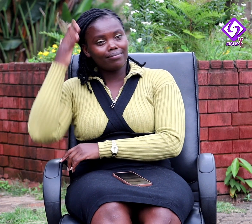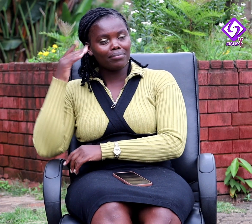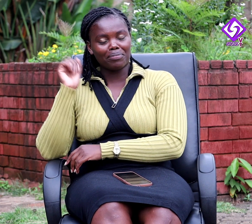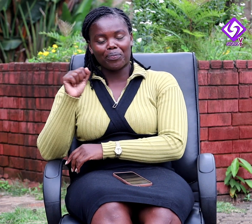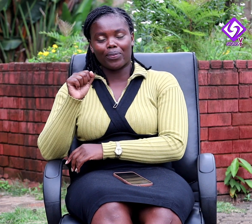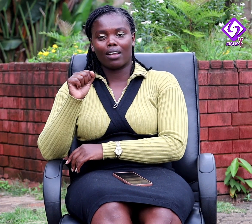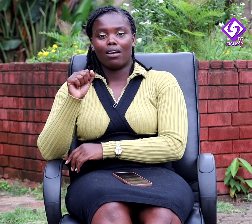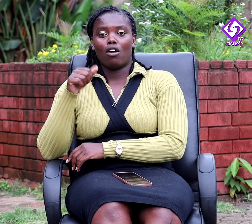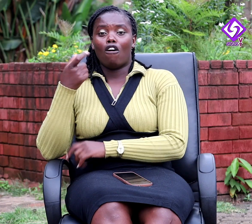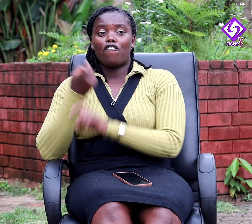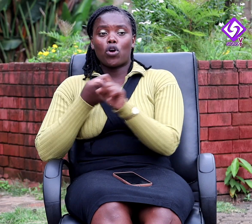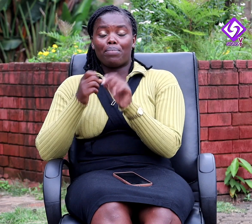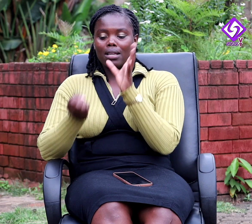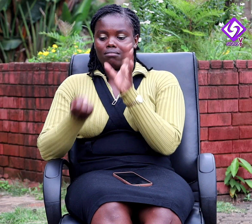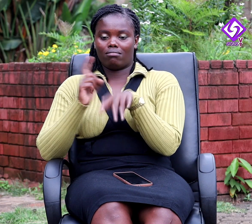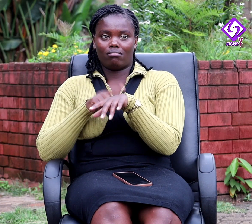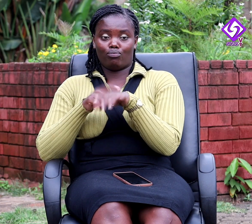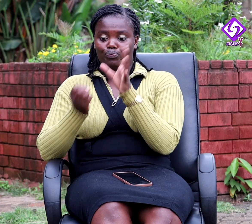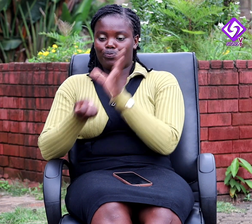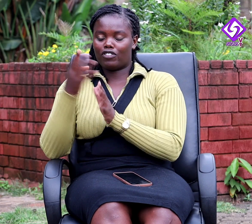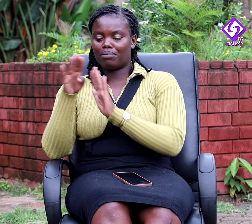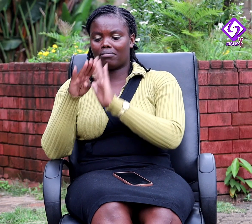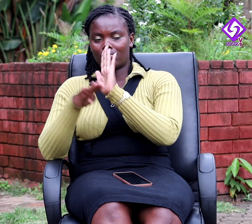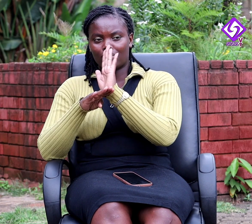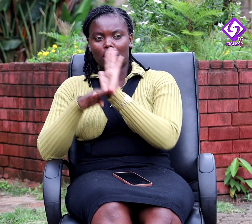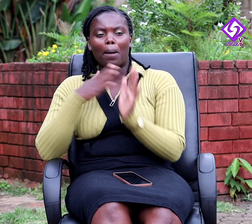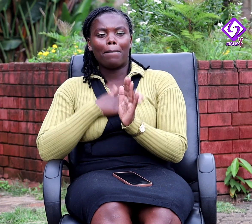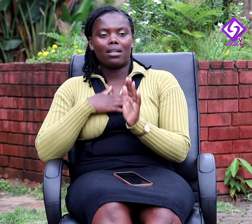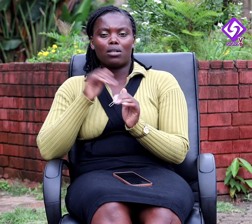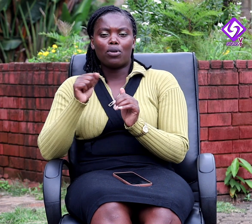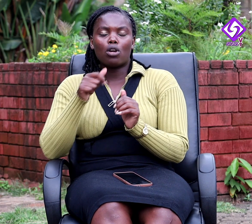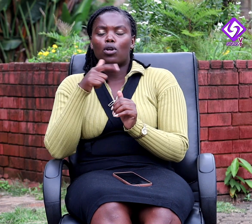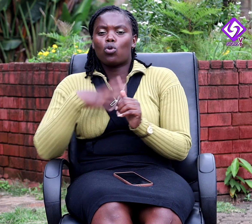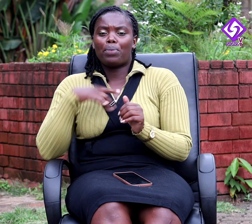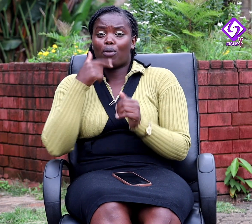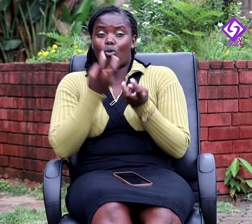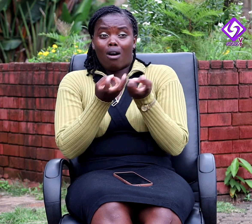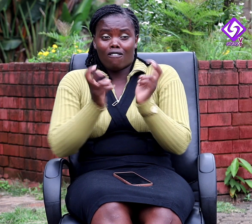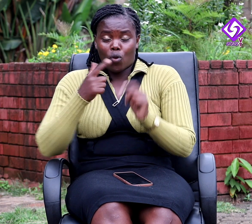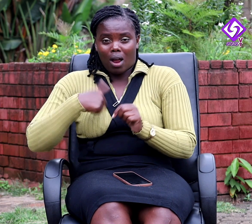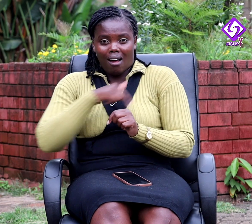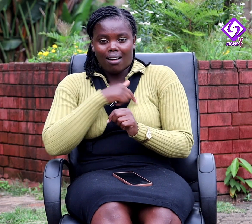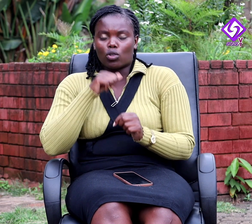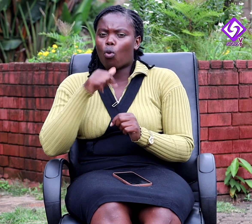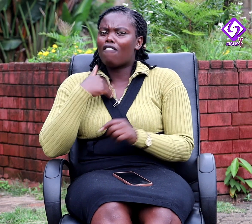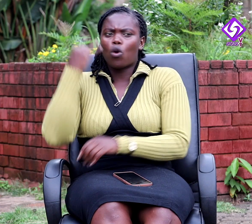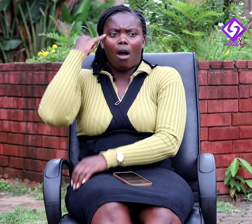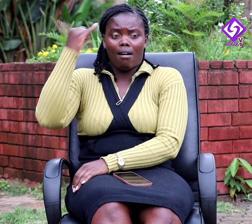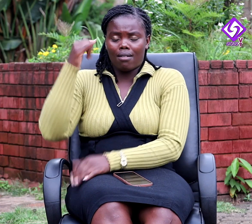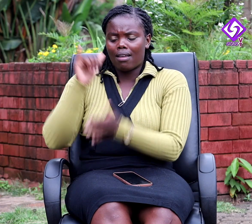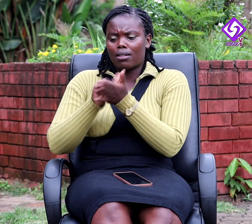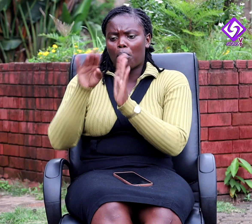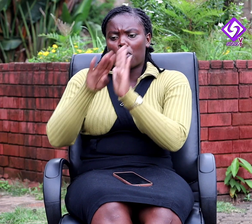I want to ask Eduarda, from the time you launched this program and you started supporting